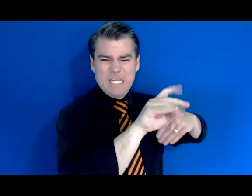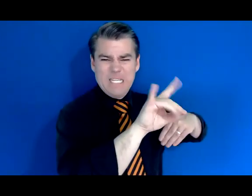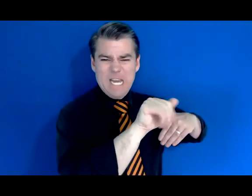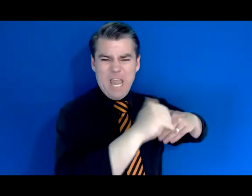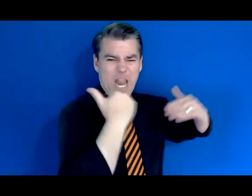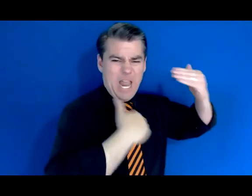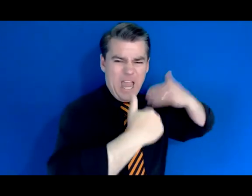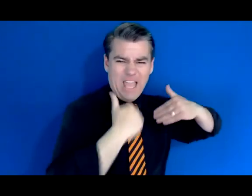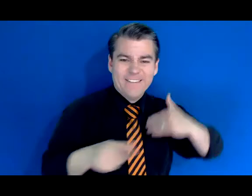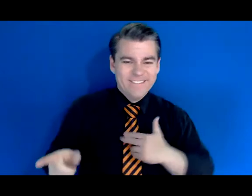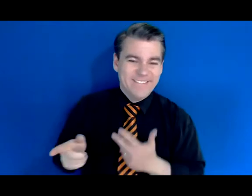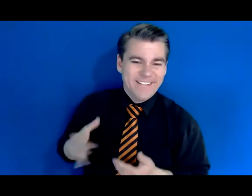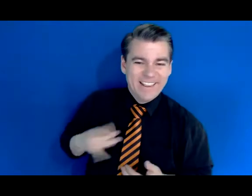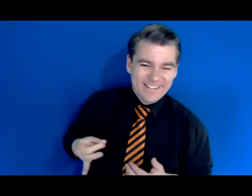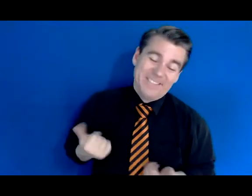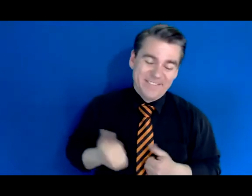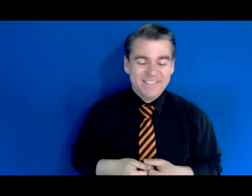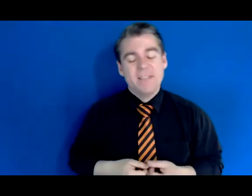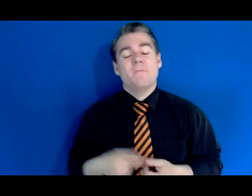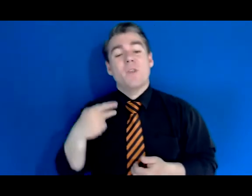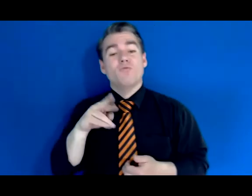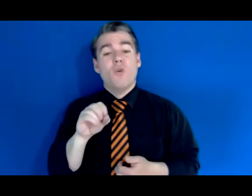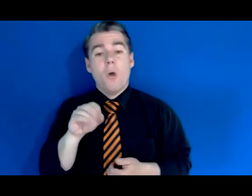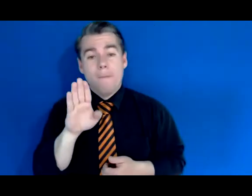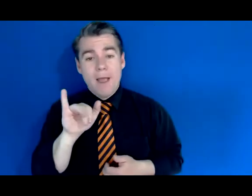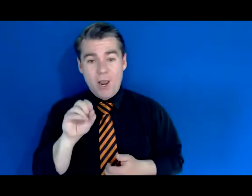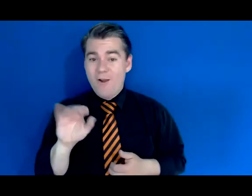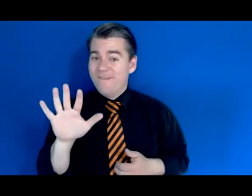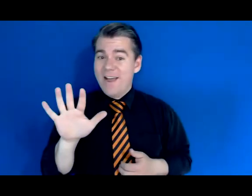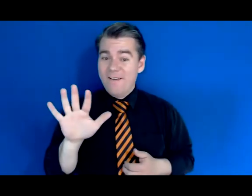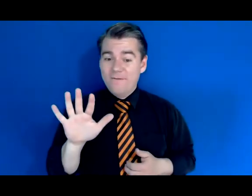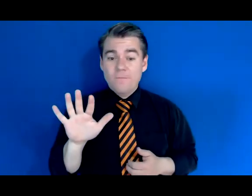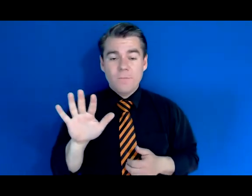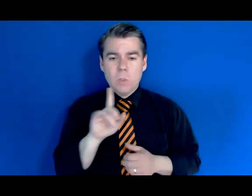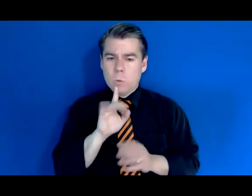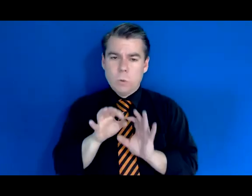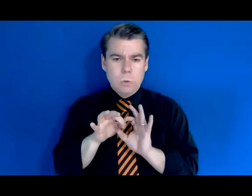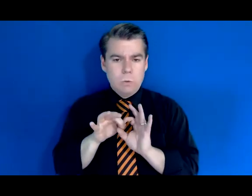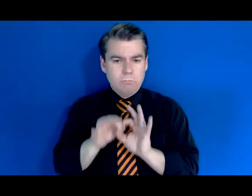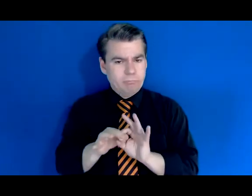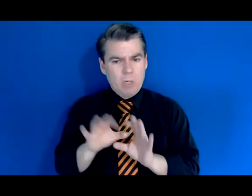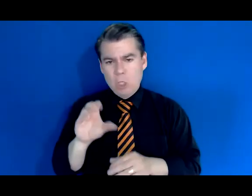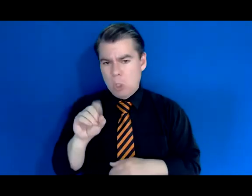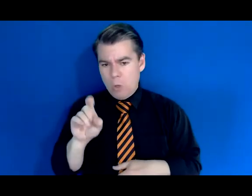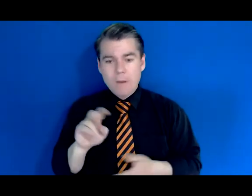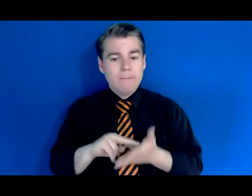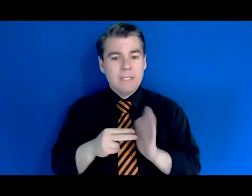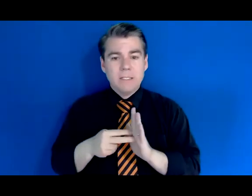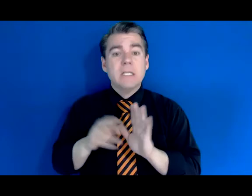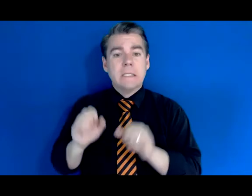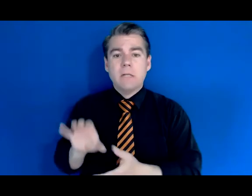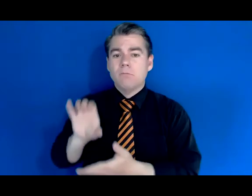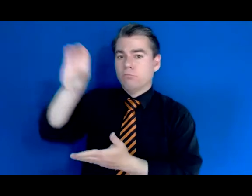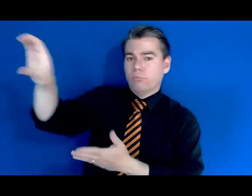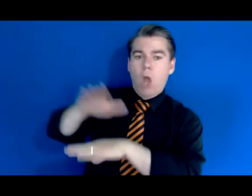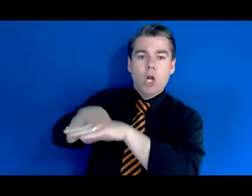Also, because the probio5 it's enterically coated, so it's shelf stable.